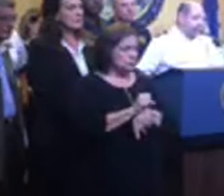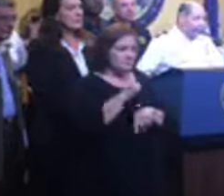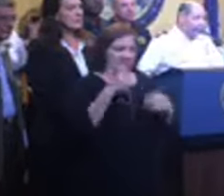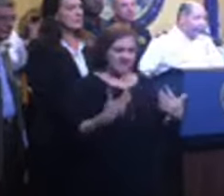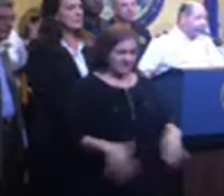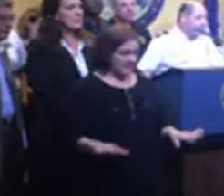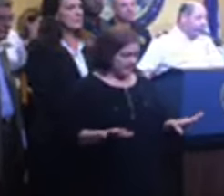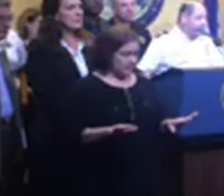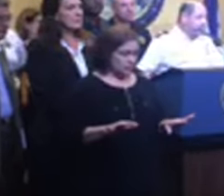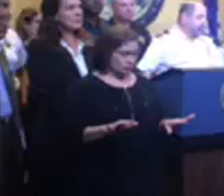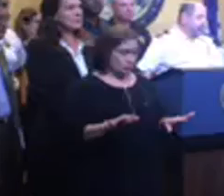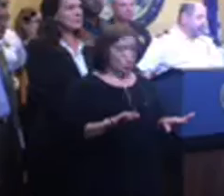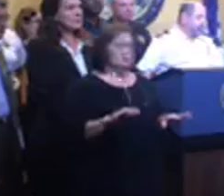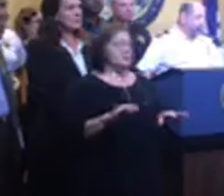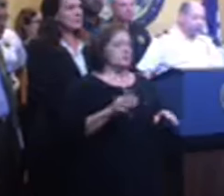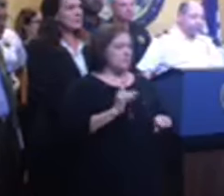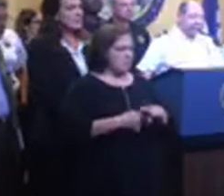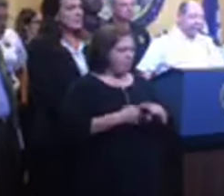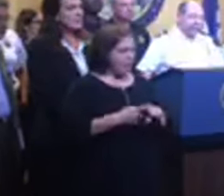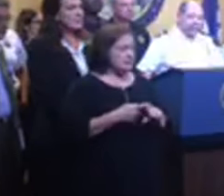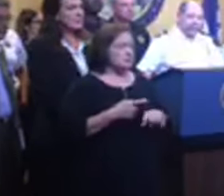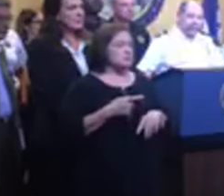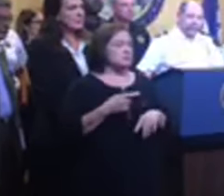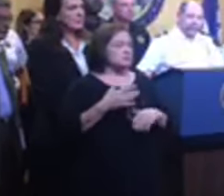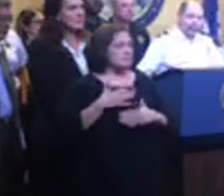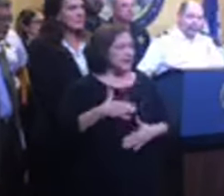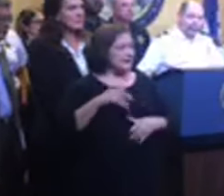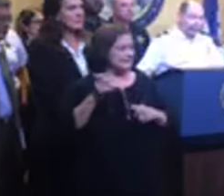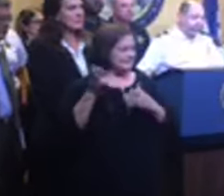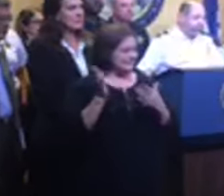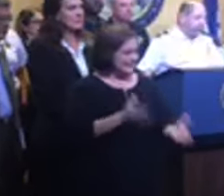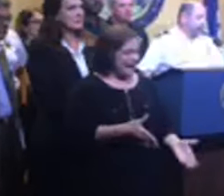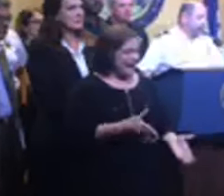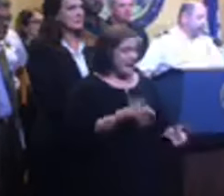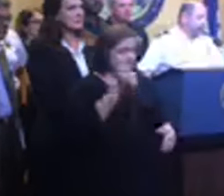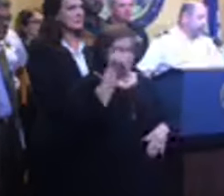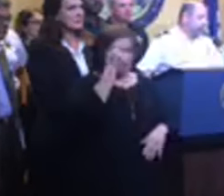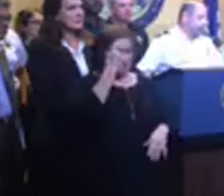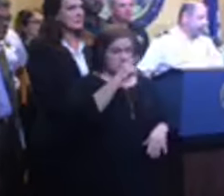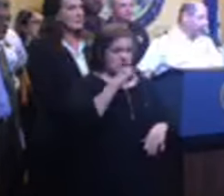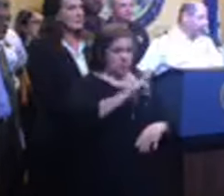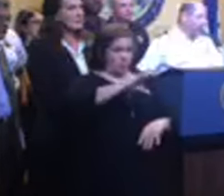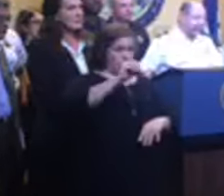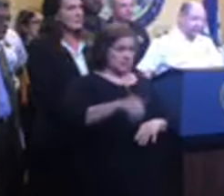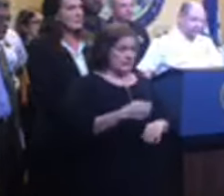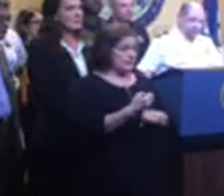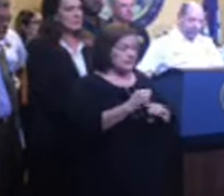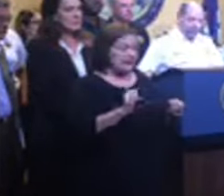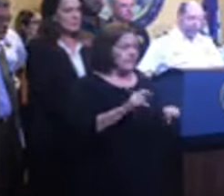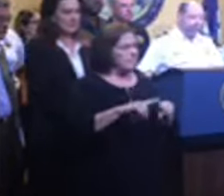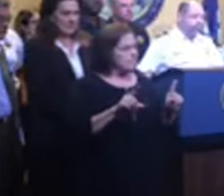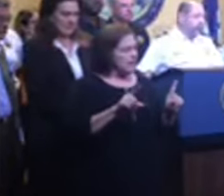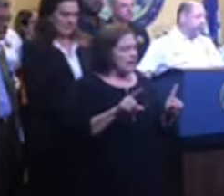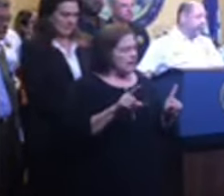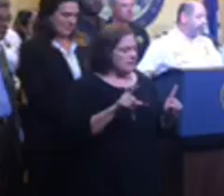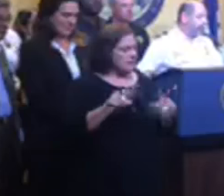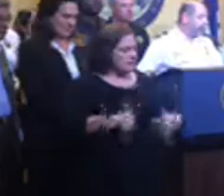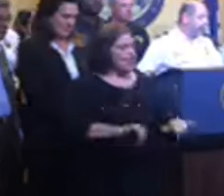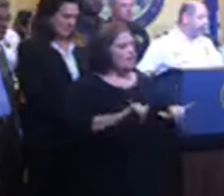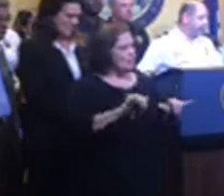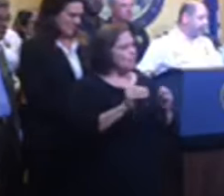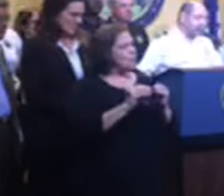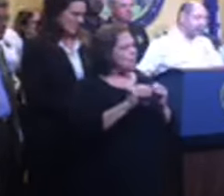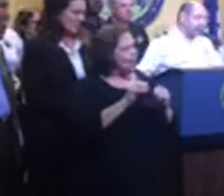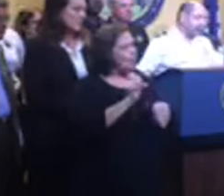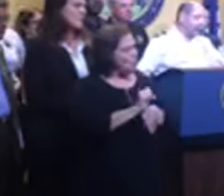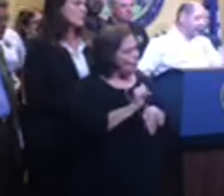the recovery done. So now it's not perfectly safe, but it's much safer for the first responders to be able to work in there, and it's going to take some heavy equipment coming back